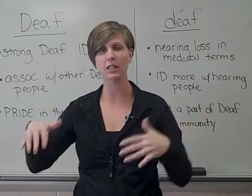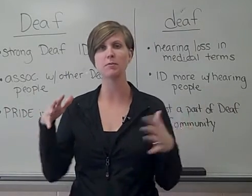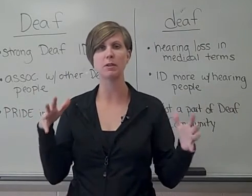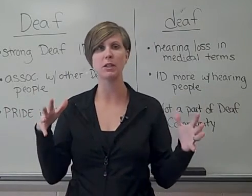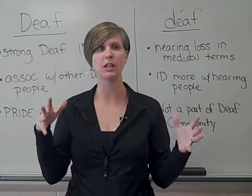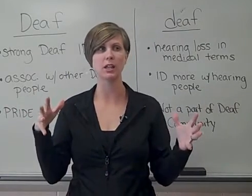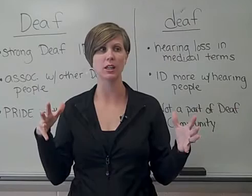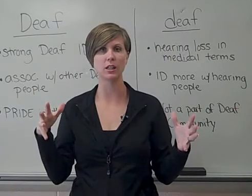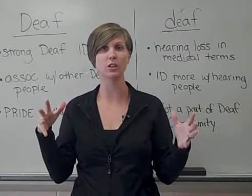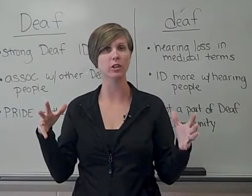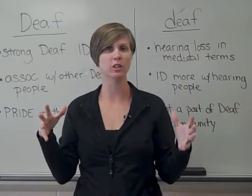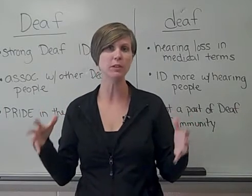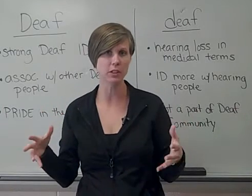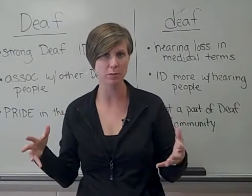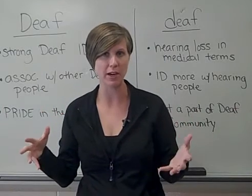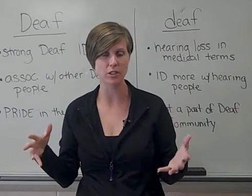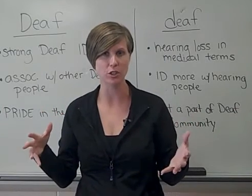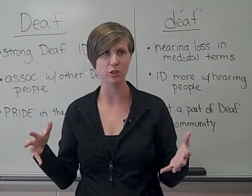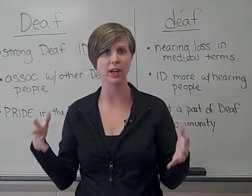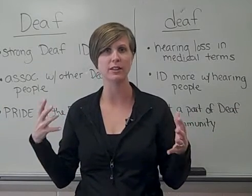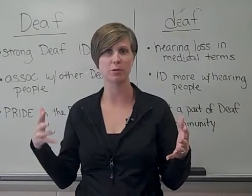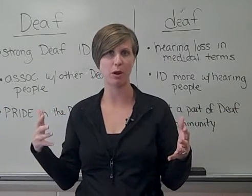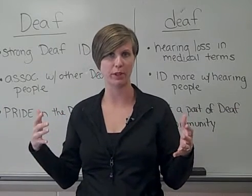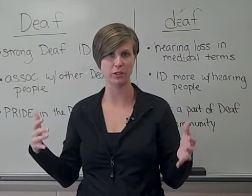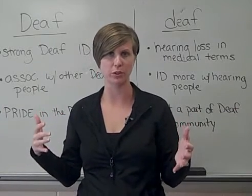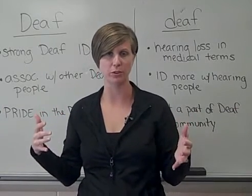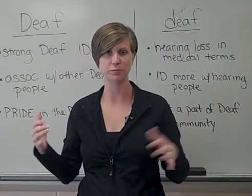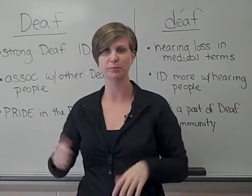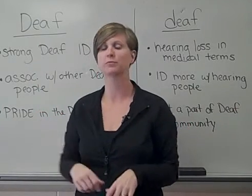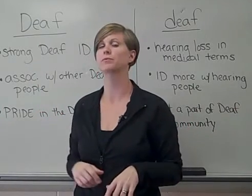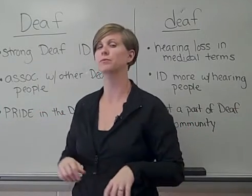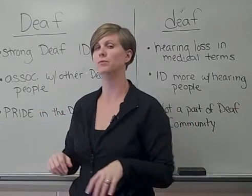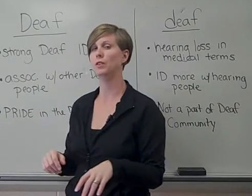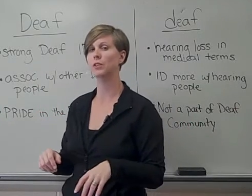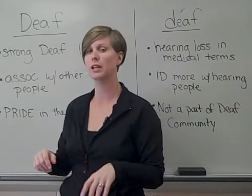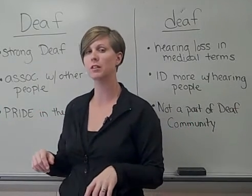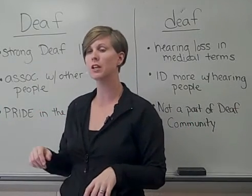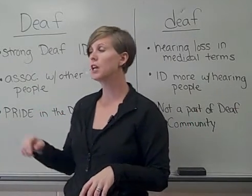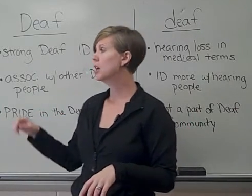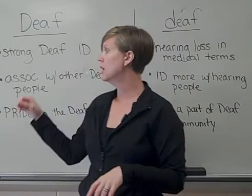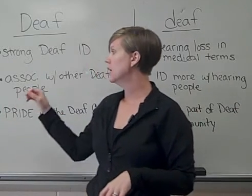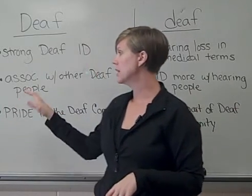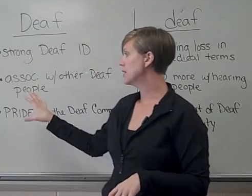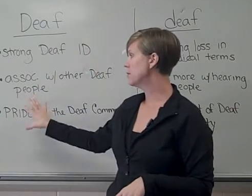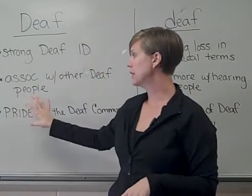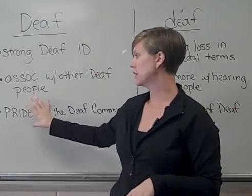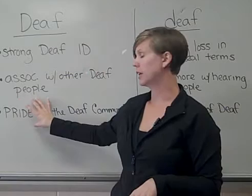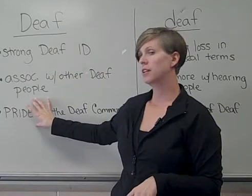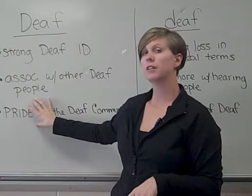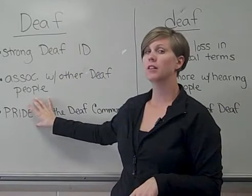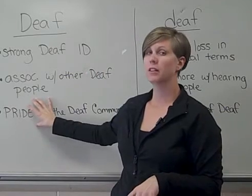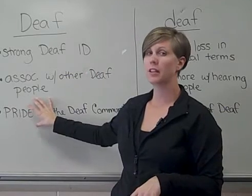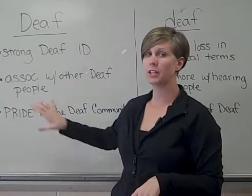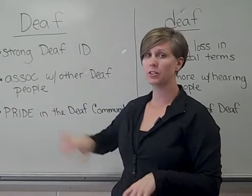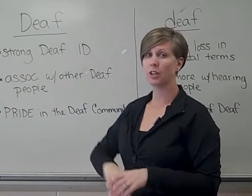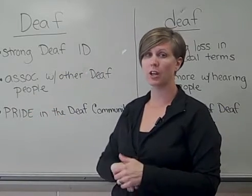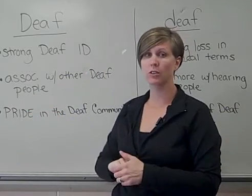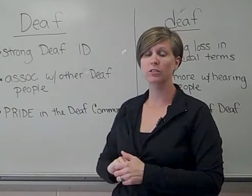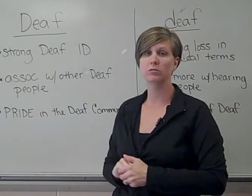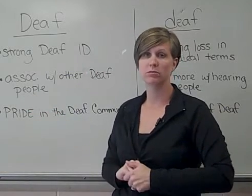kids maybe in your community might do at their public school. Okay? And typically, they do go